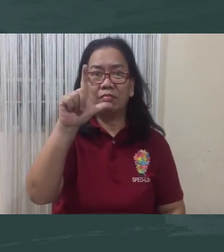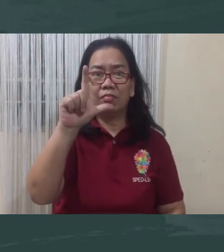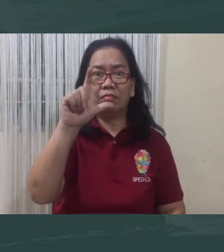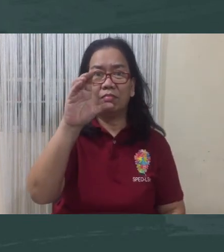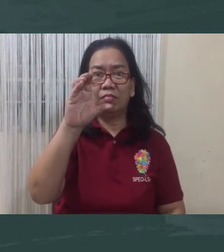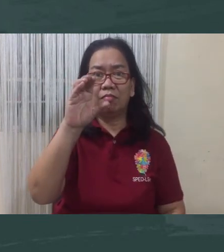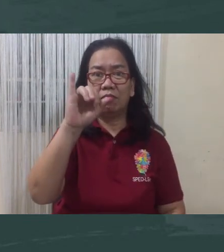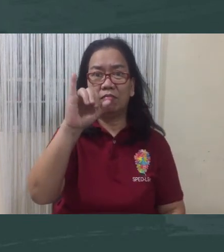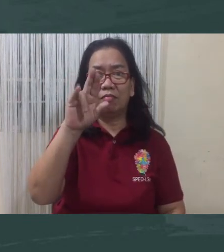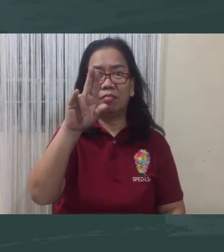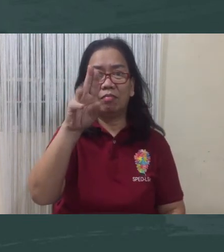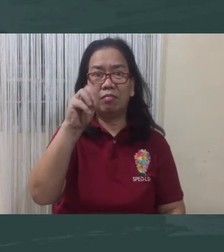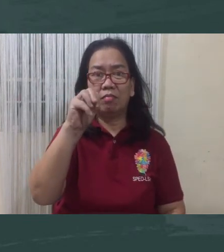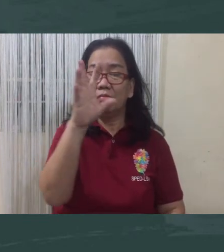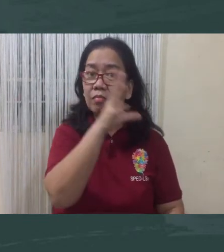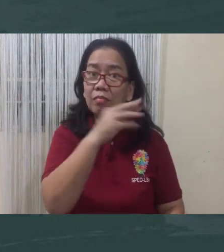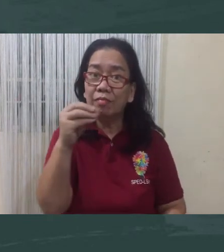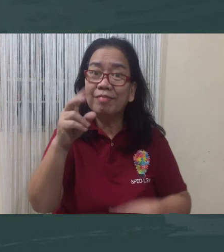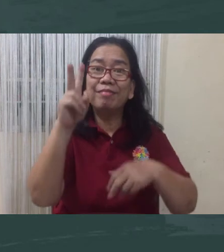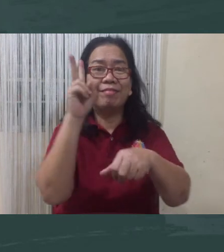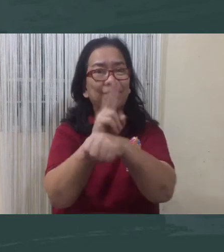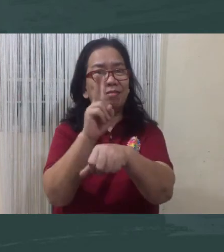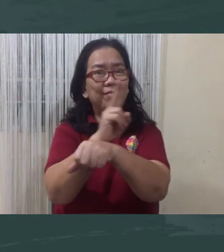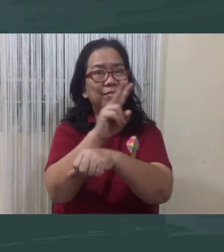and vitamin D.